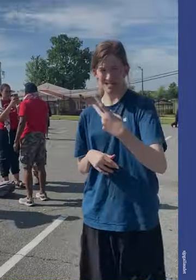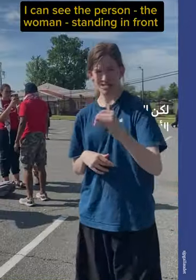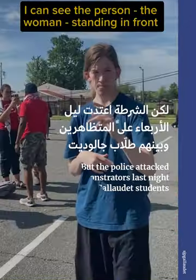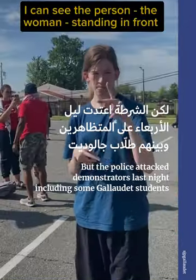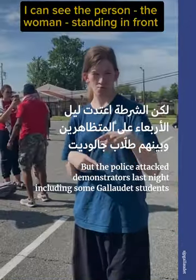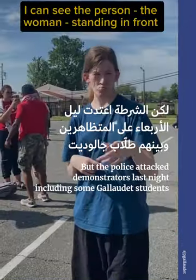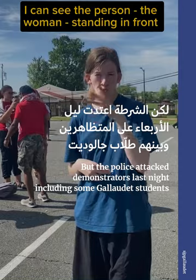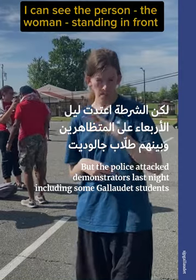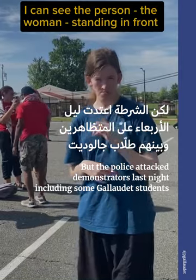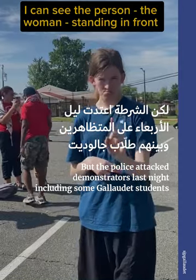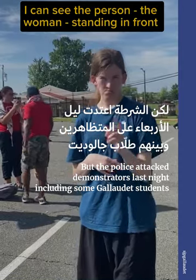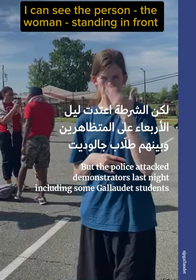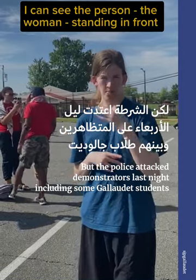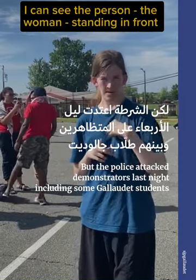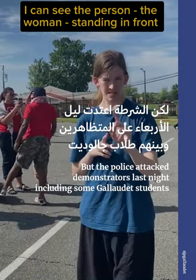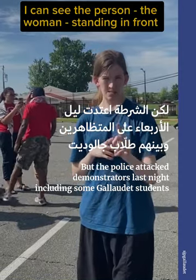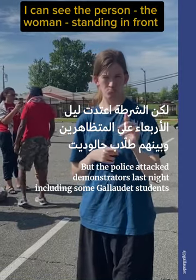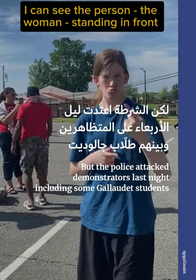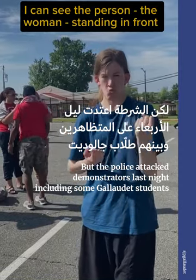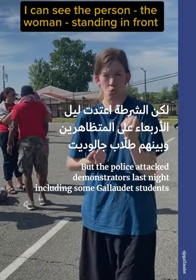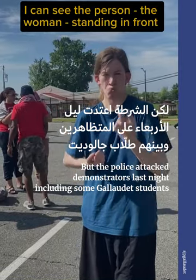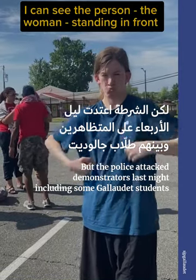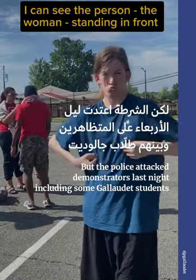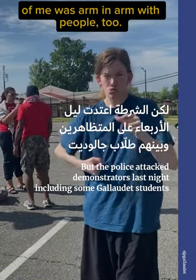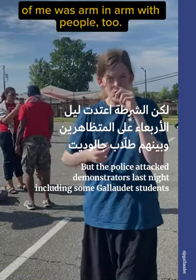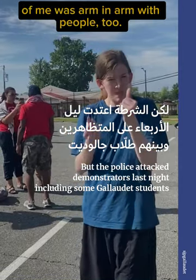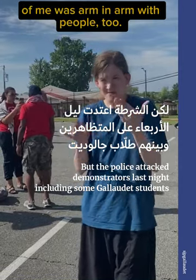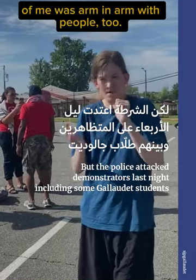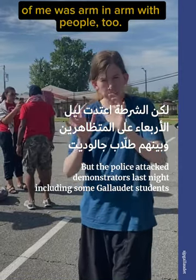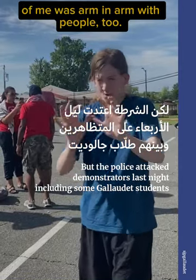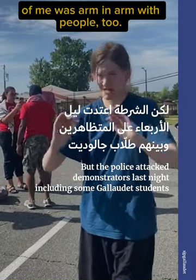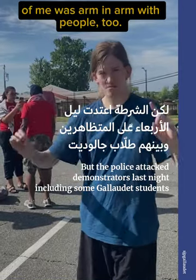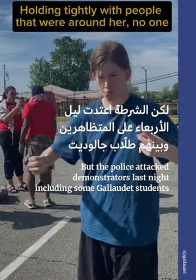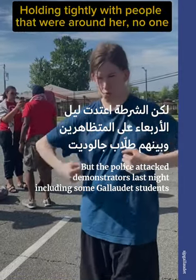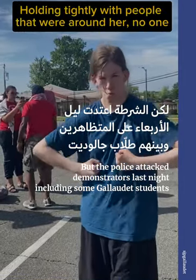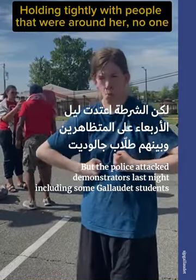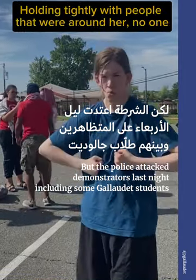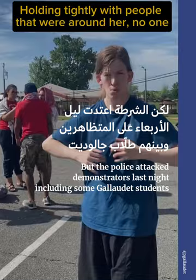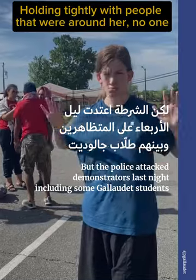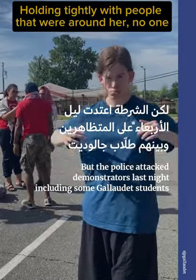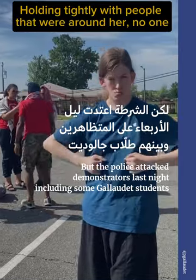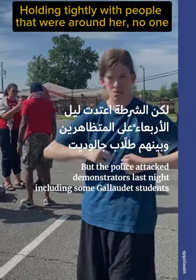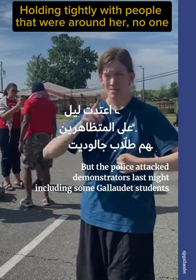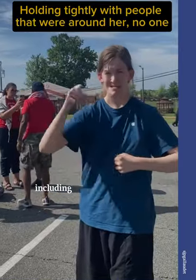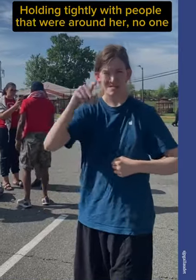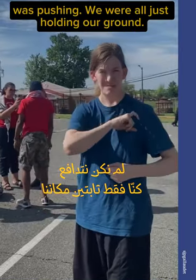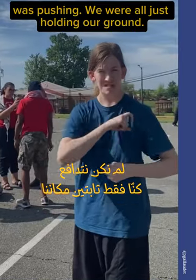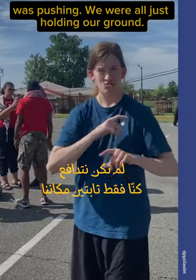I could see the person, the woman standing in front of me was arm in arm, holding tightly with the people that were around her, and no one was